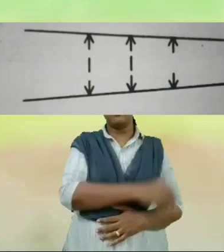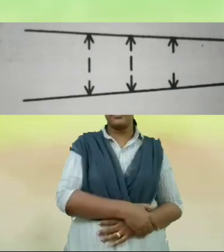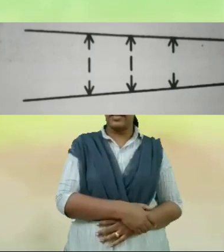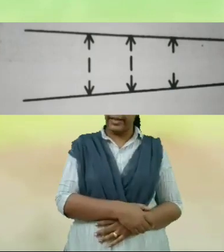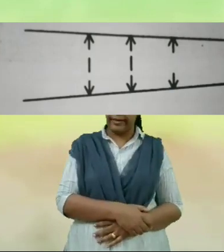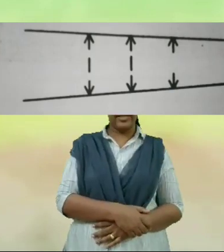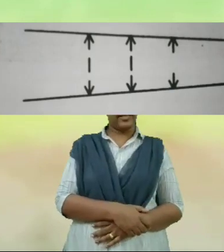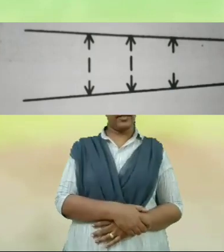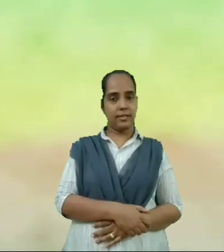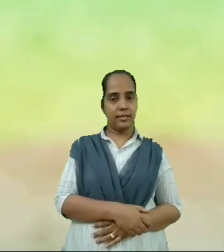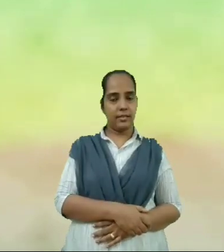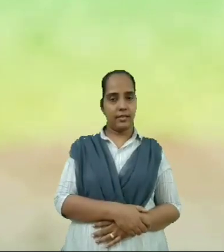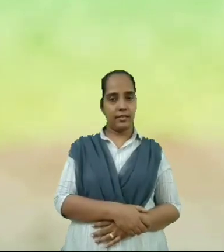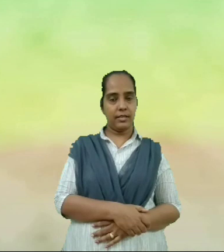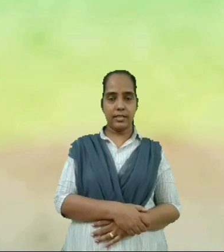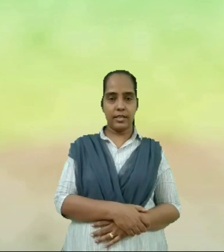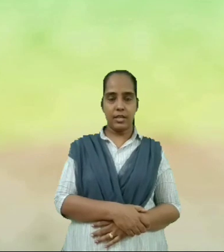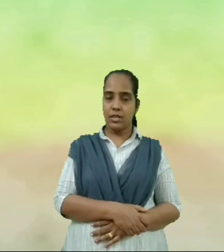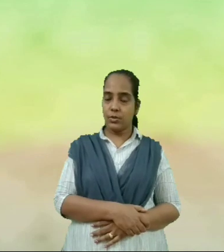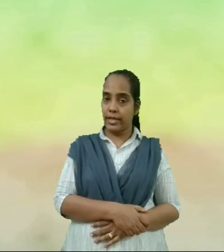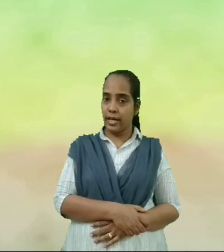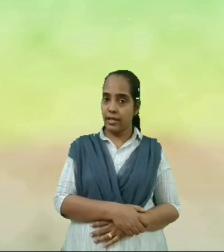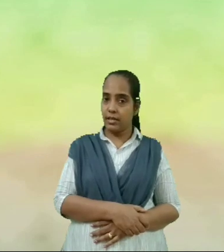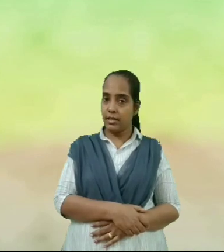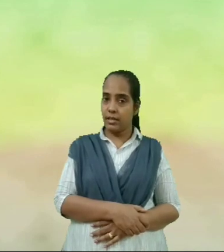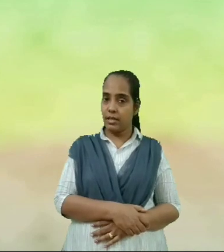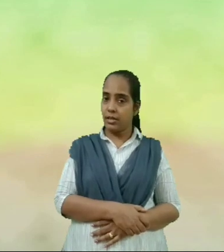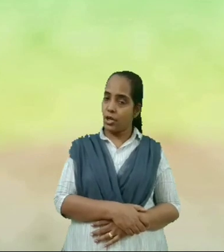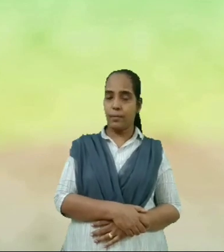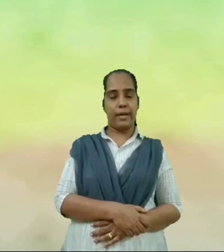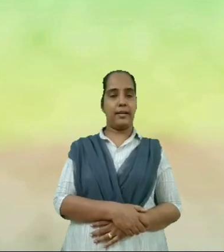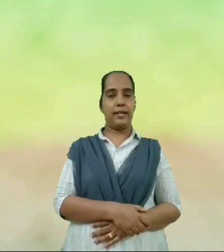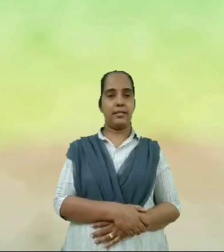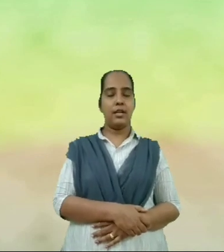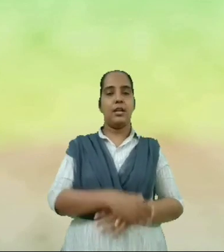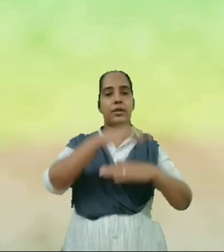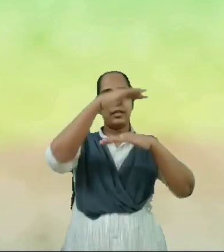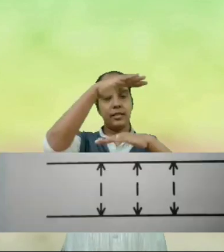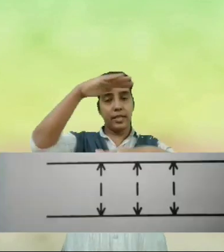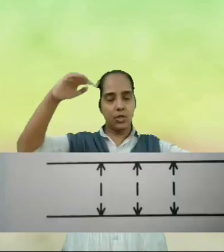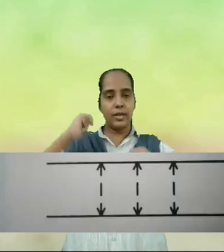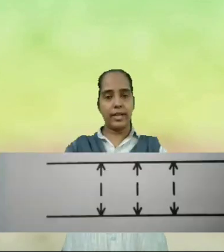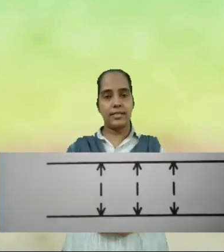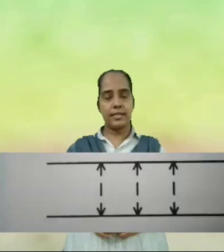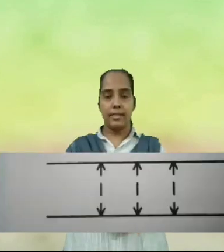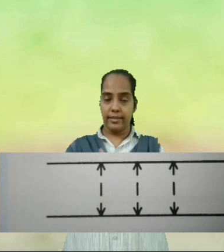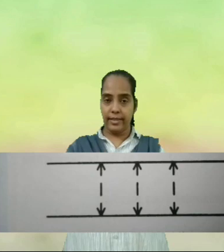is decreasing, isn't it? So they are not parallel lines. Look at these two lines. They